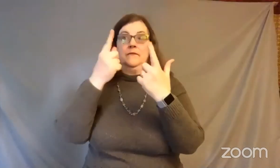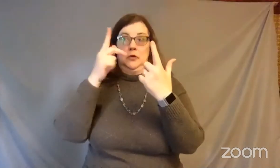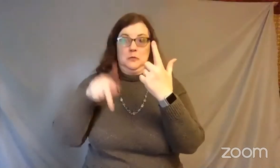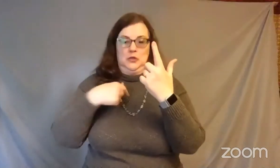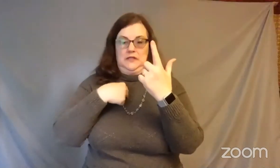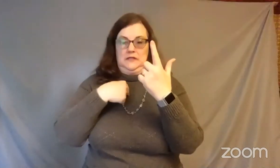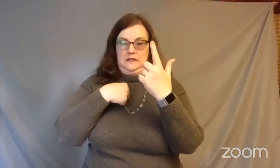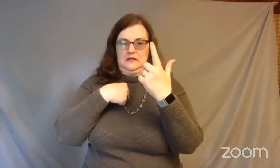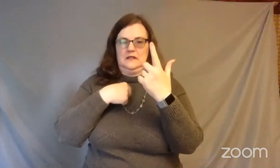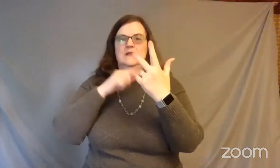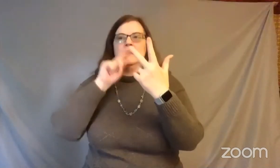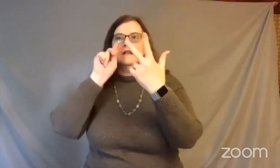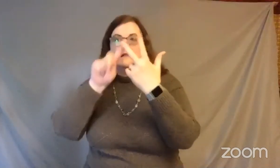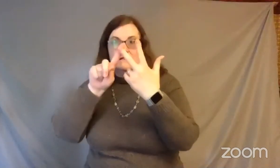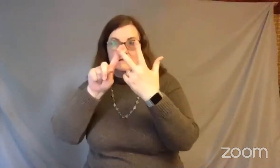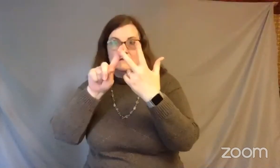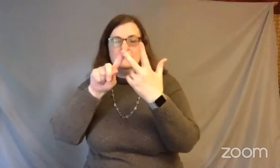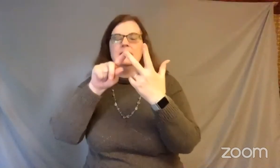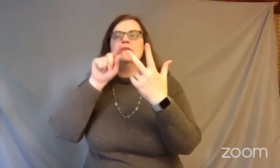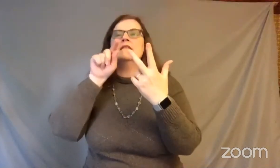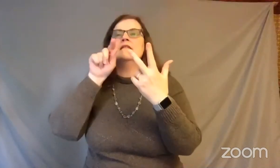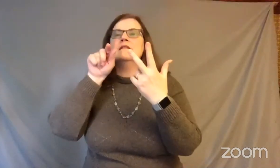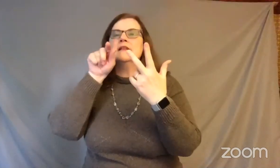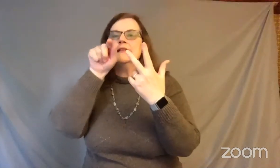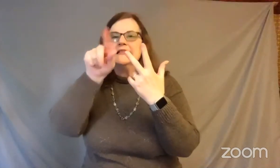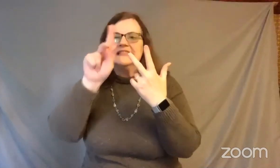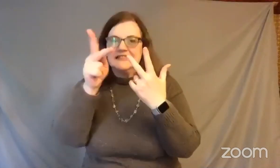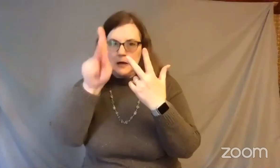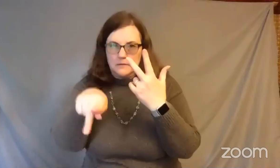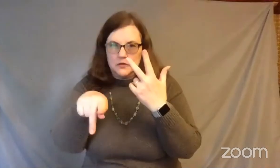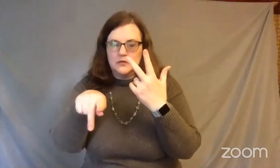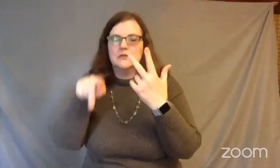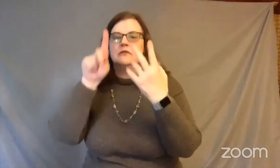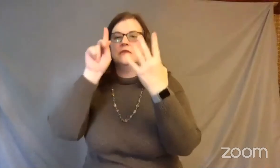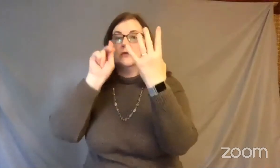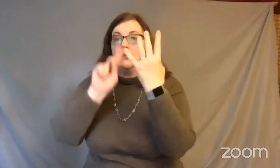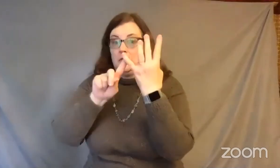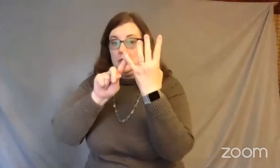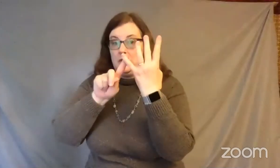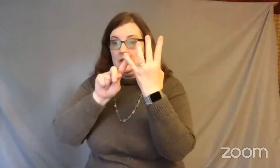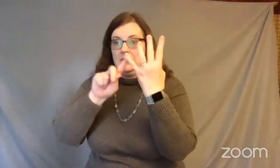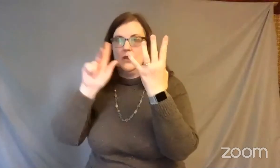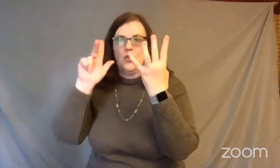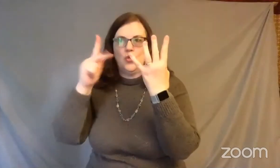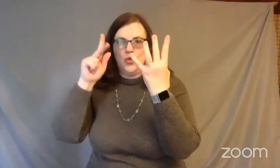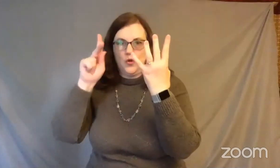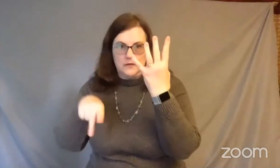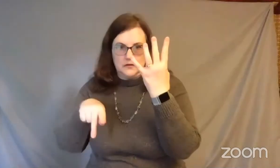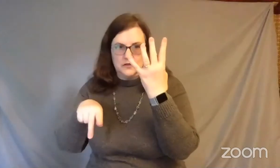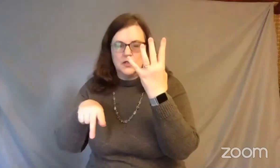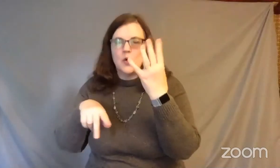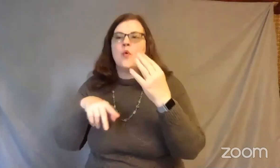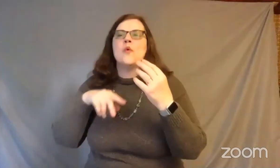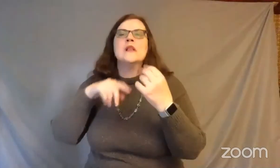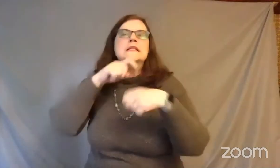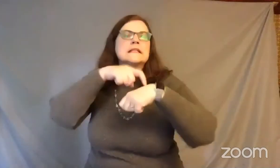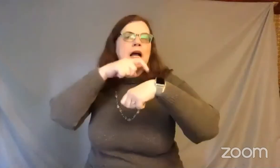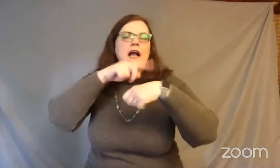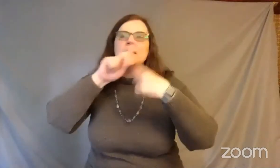first inanimate, then in the chart, you'll see in the first column, not inanimate, then first person, second person, and